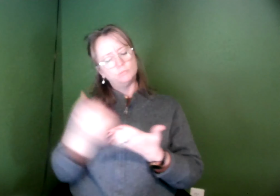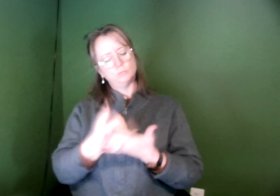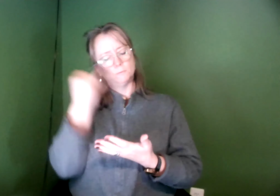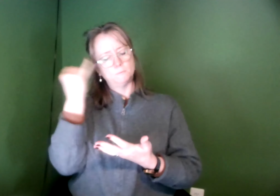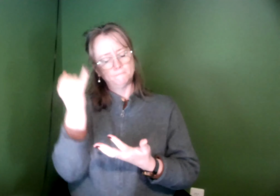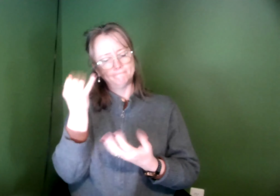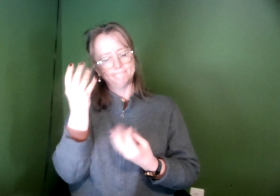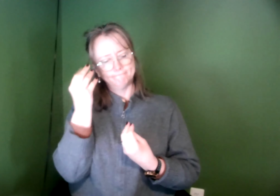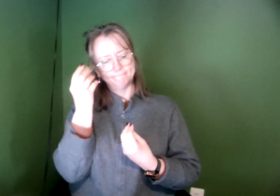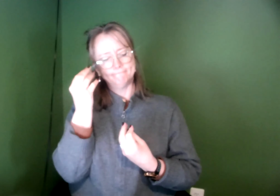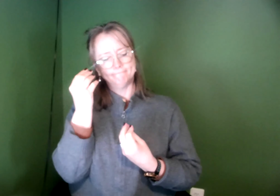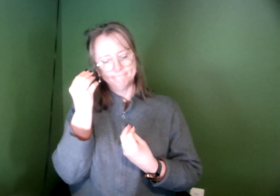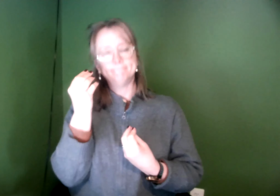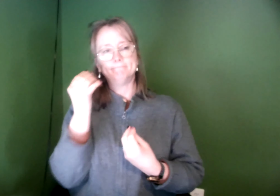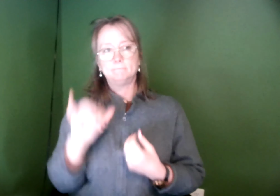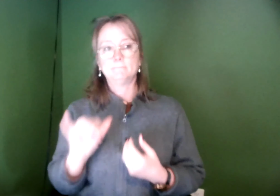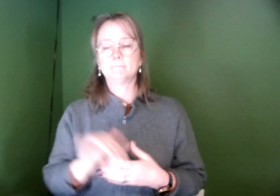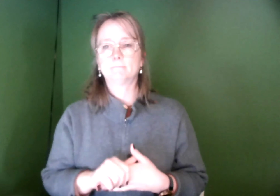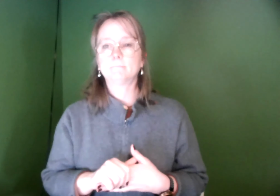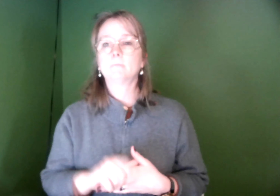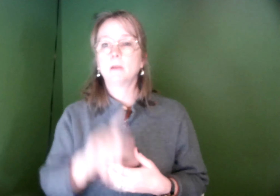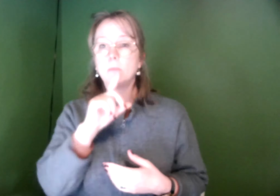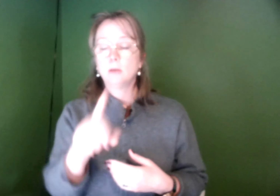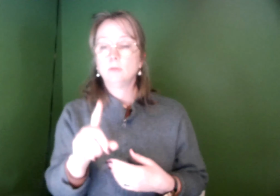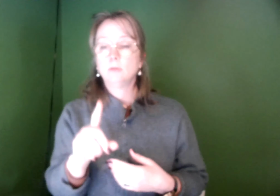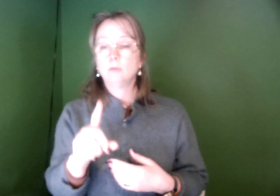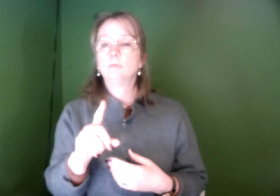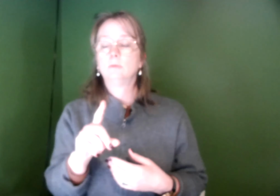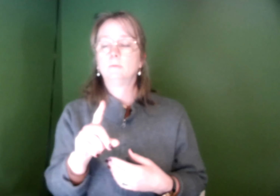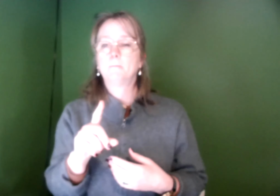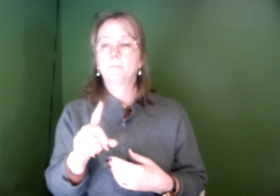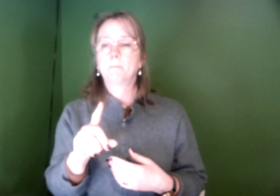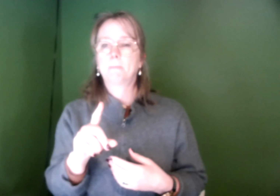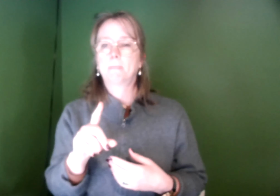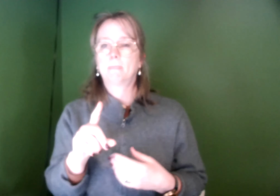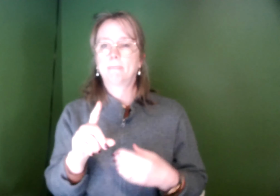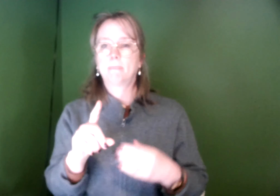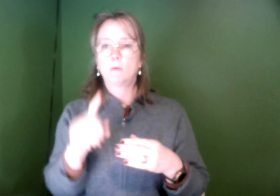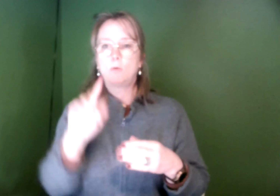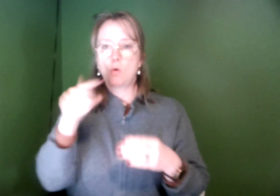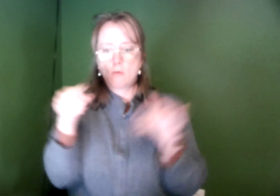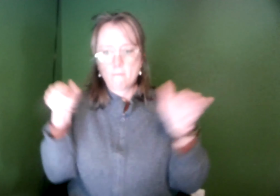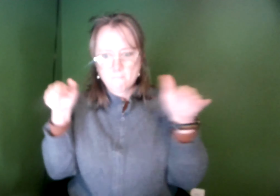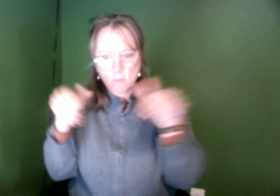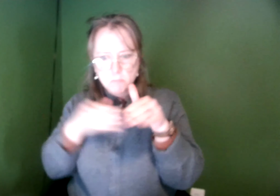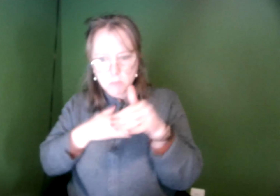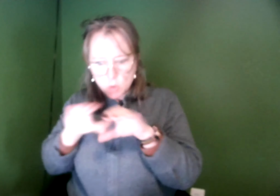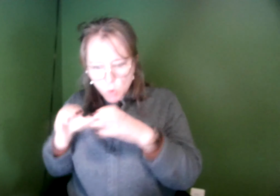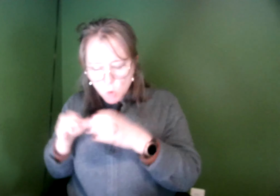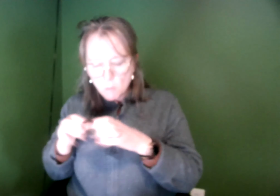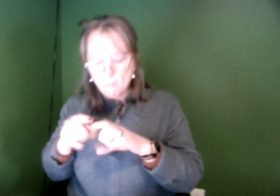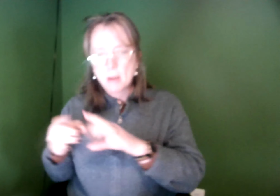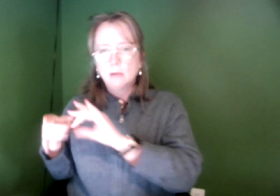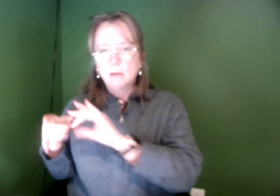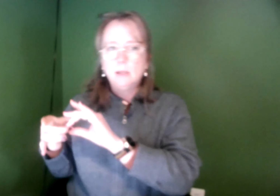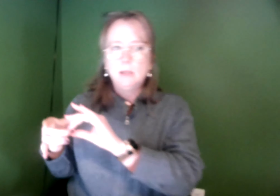And again, we want to make sure it's aligned, that it's not specific to just our group, it's really aligned to what we heard from the